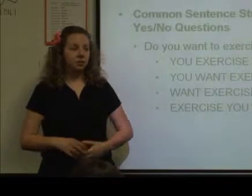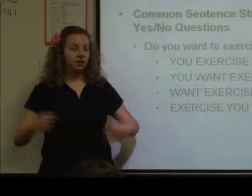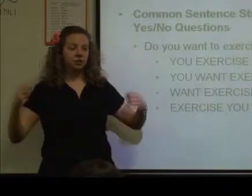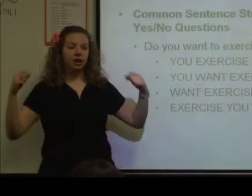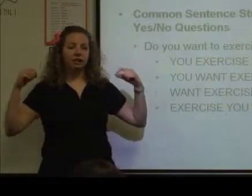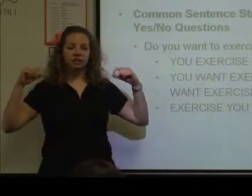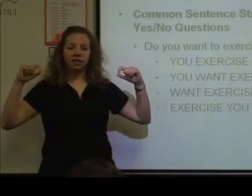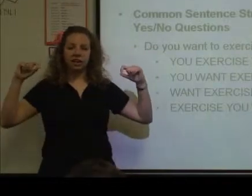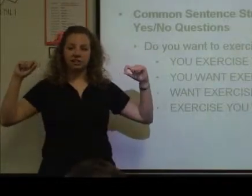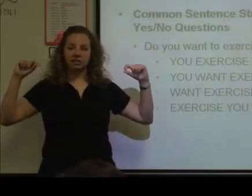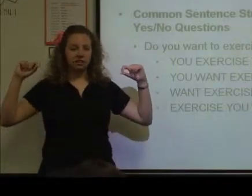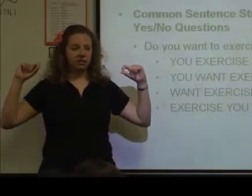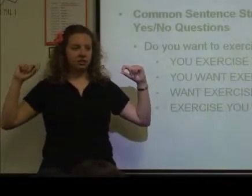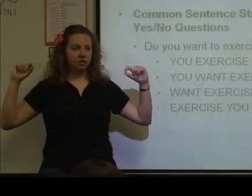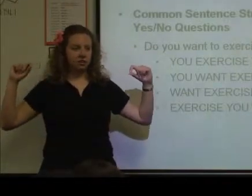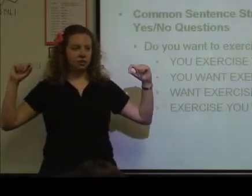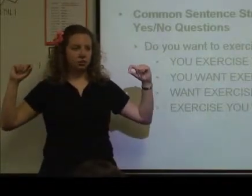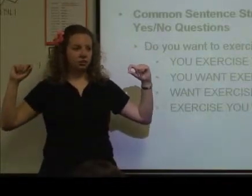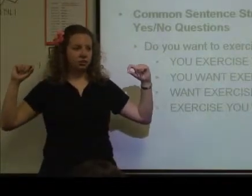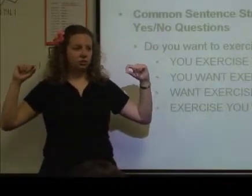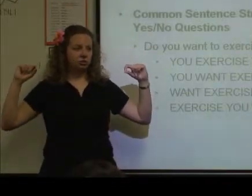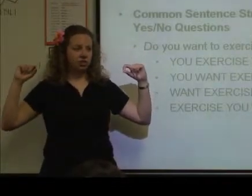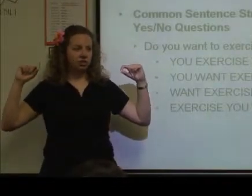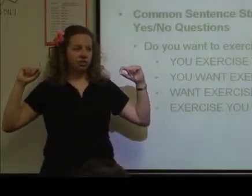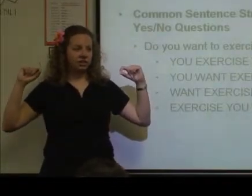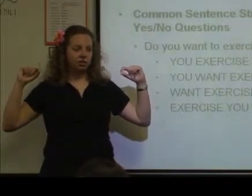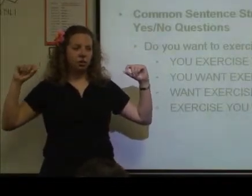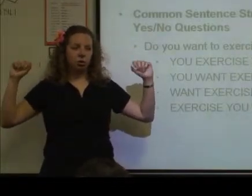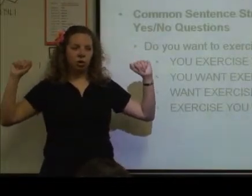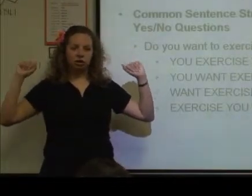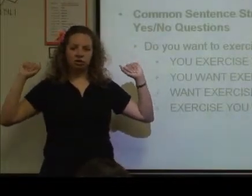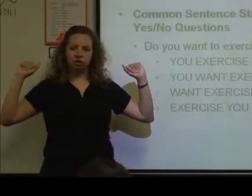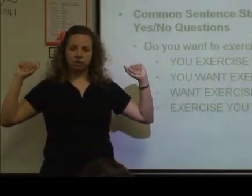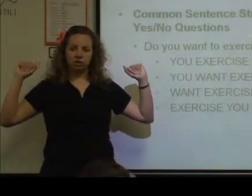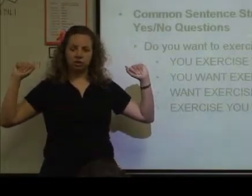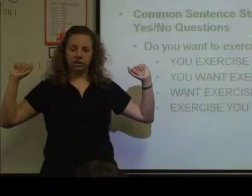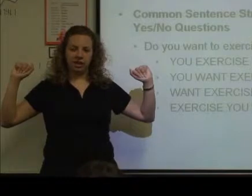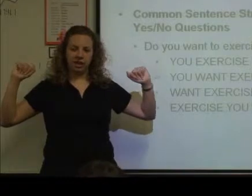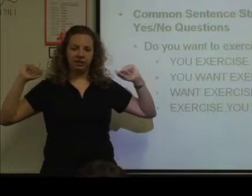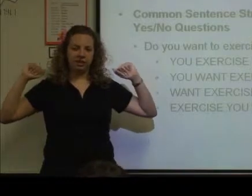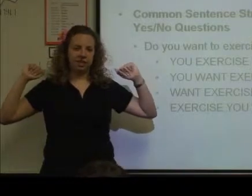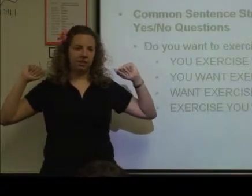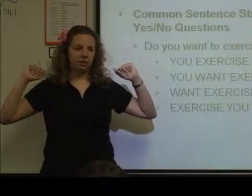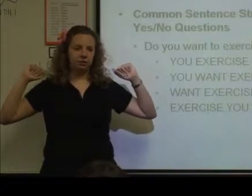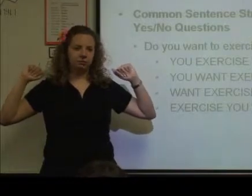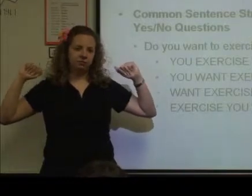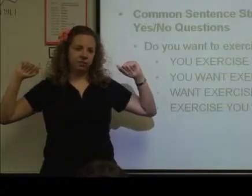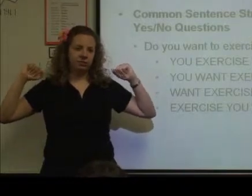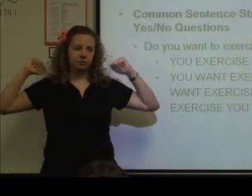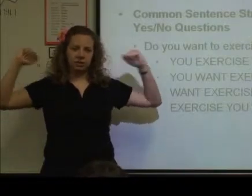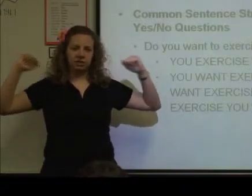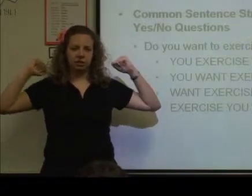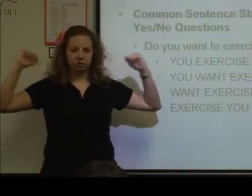Okay, so exercise, there's 2 ways. You can do it like this, or you can just do it with an A hand like that, like you're lifting up weights.